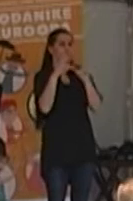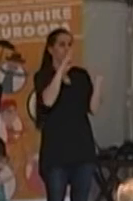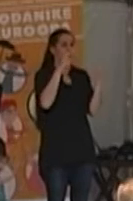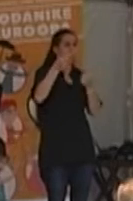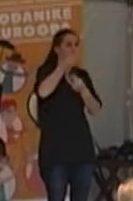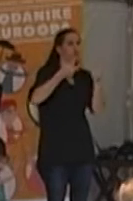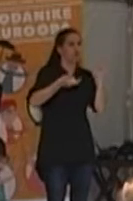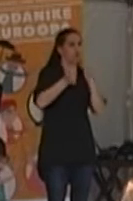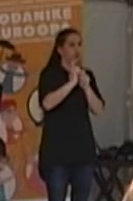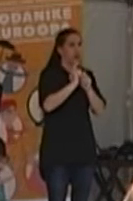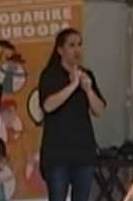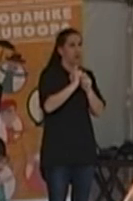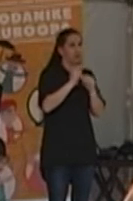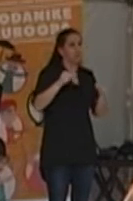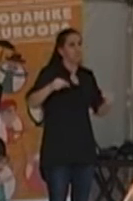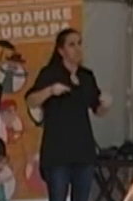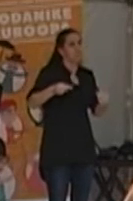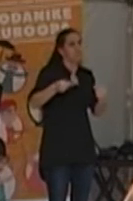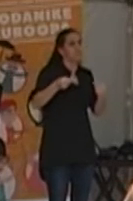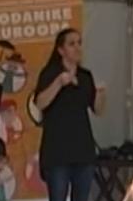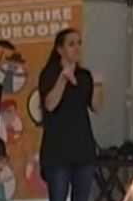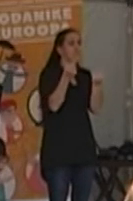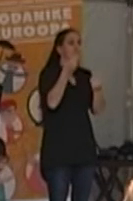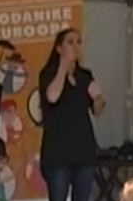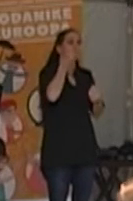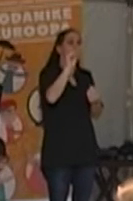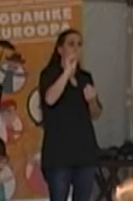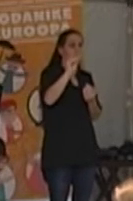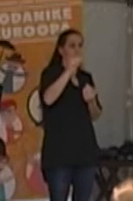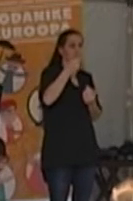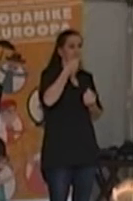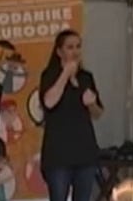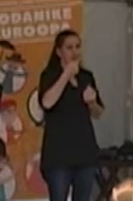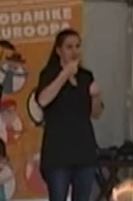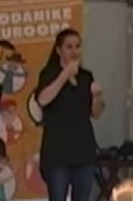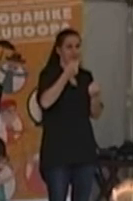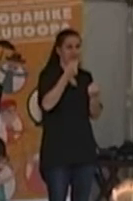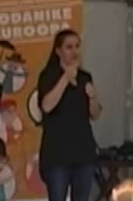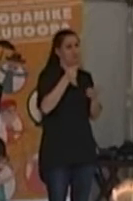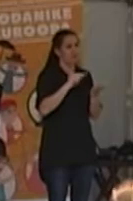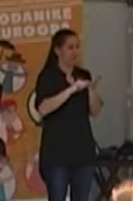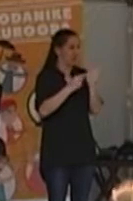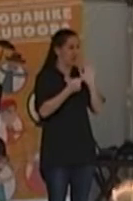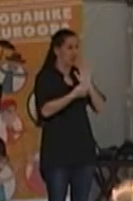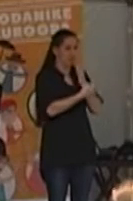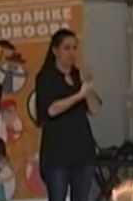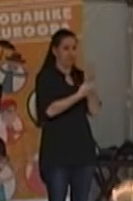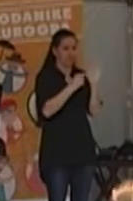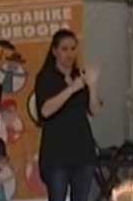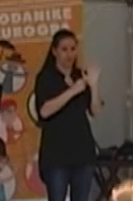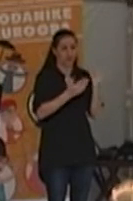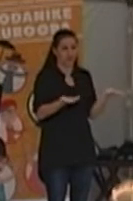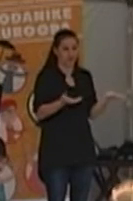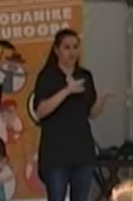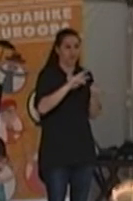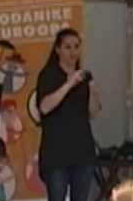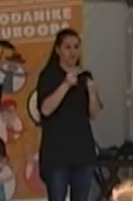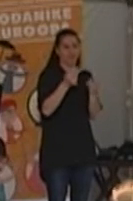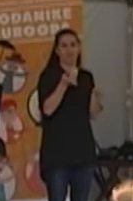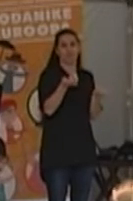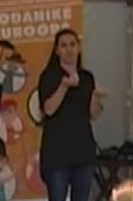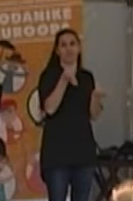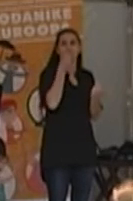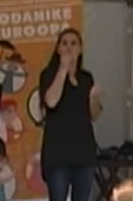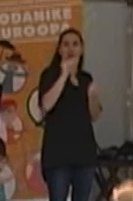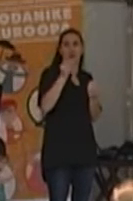have developed a better language, that we have developed better metaphors for what we really would like with our lives and where the society